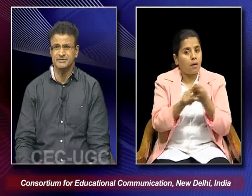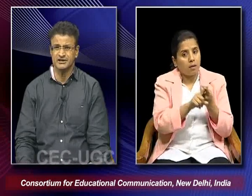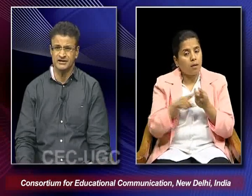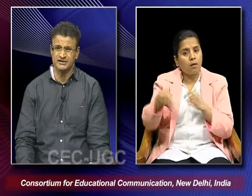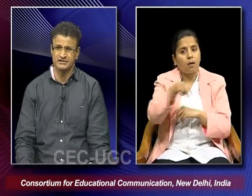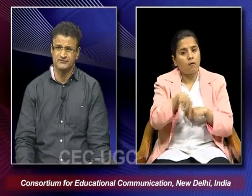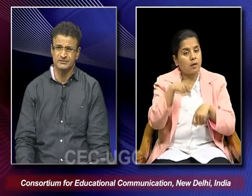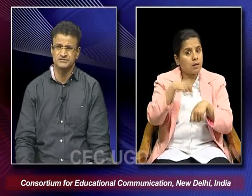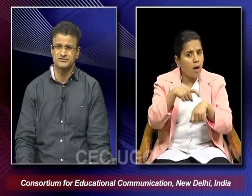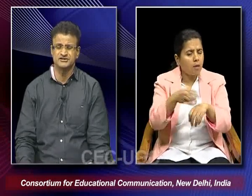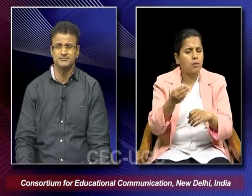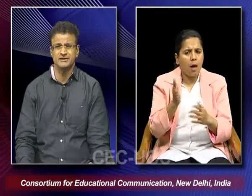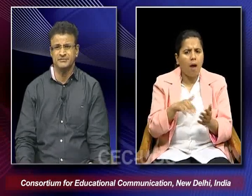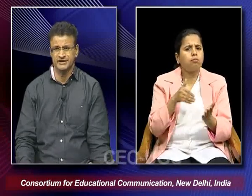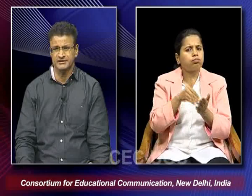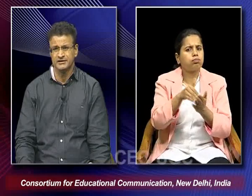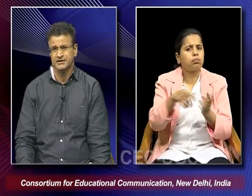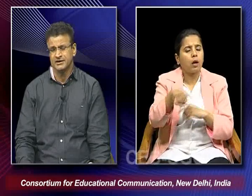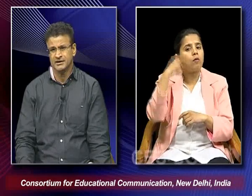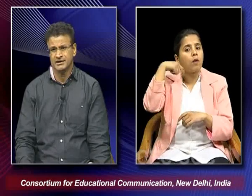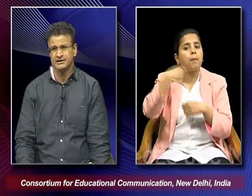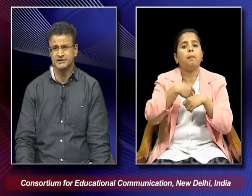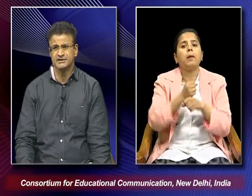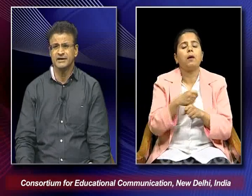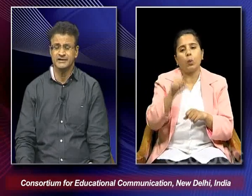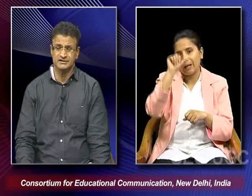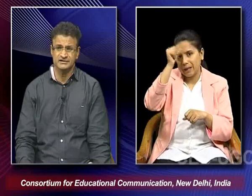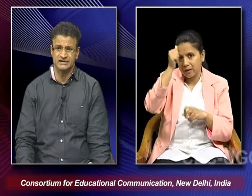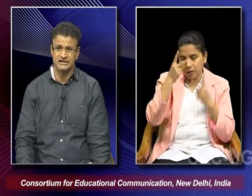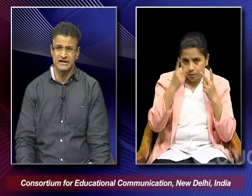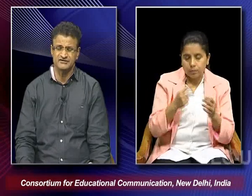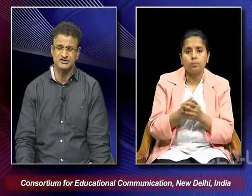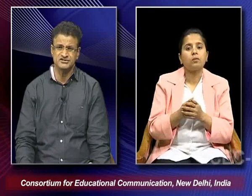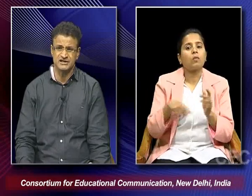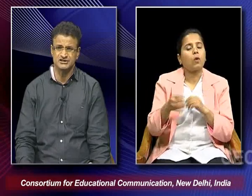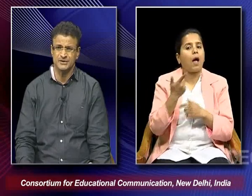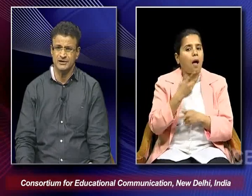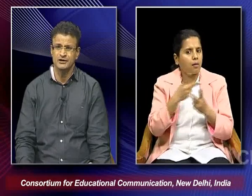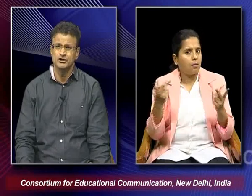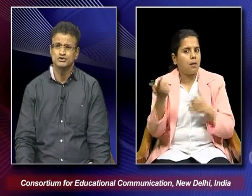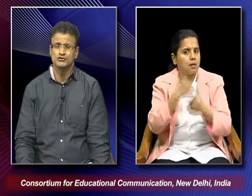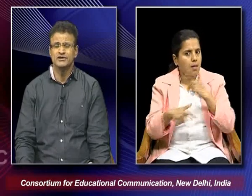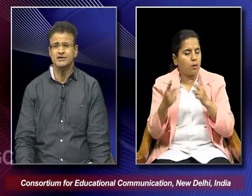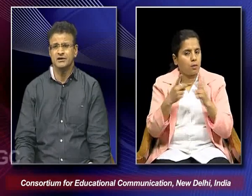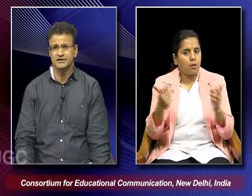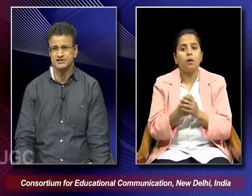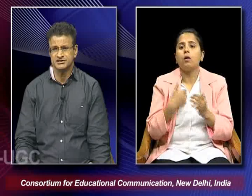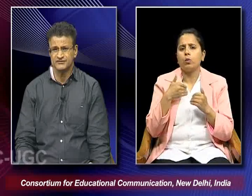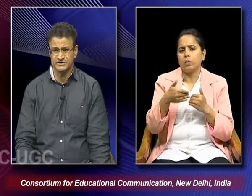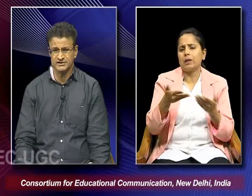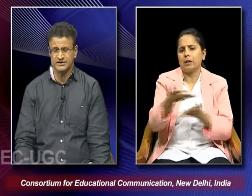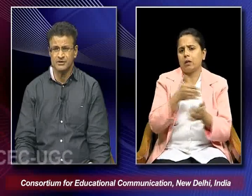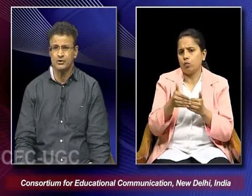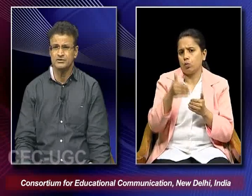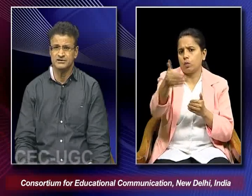time and again in the films which have been made in Hindi and in other languages as well. So we will discuss